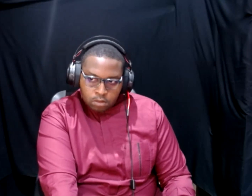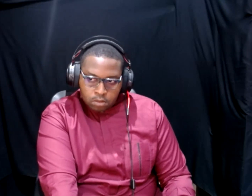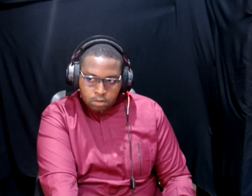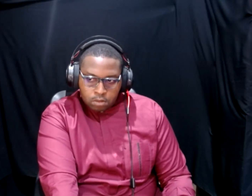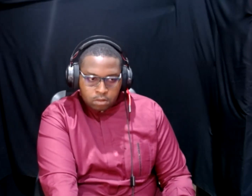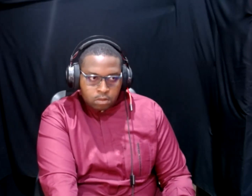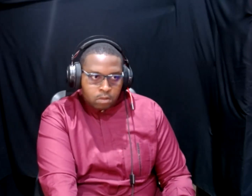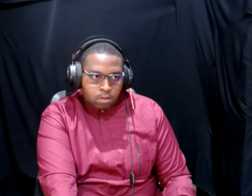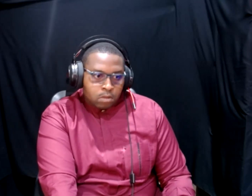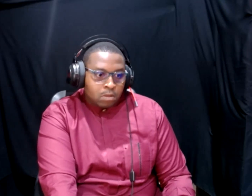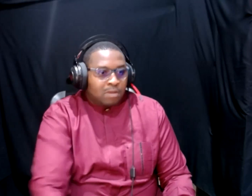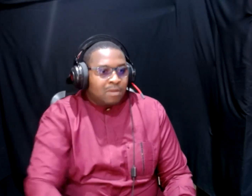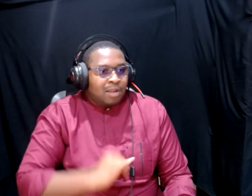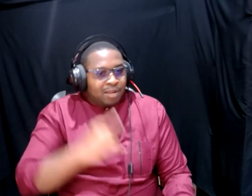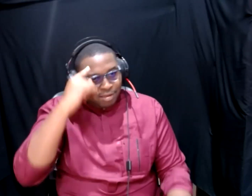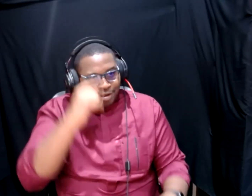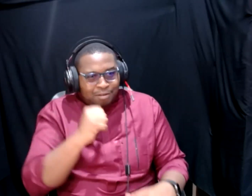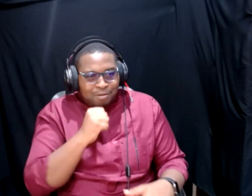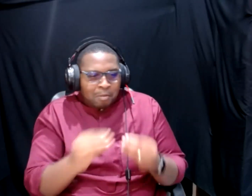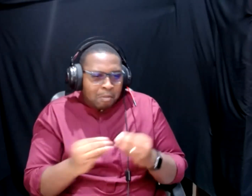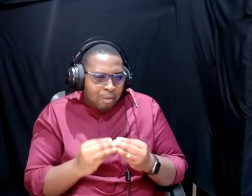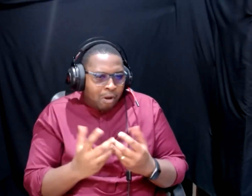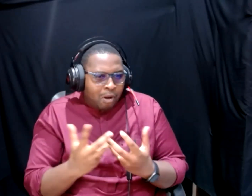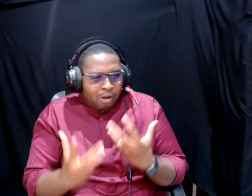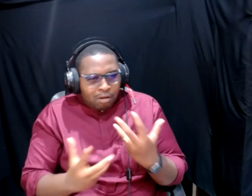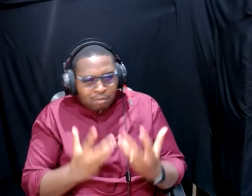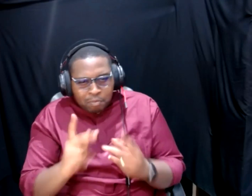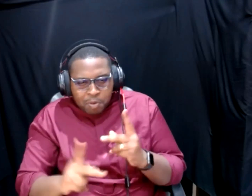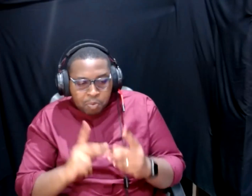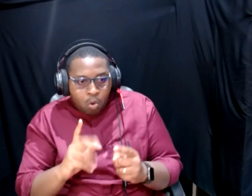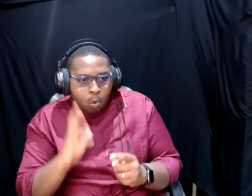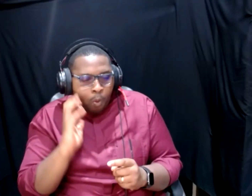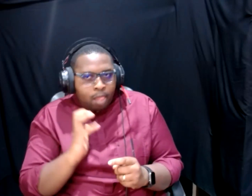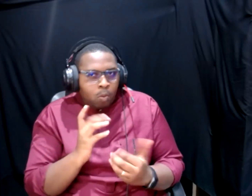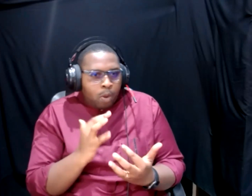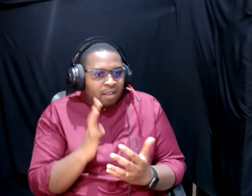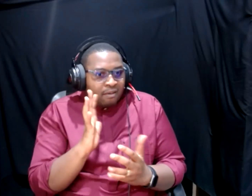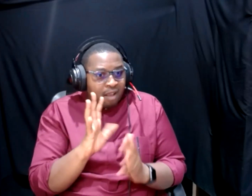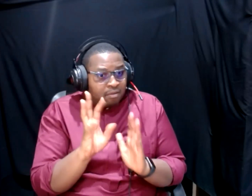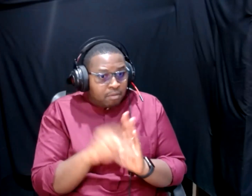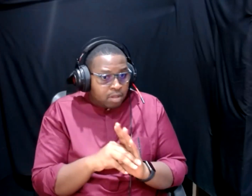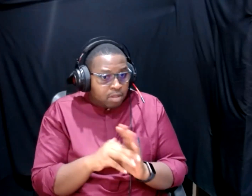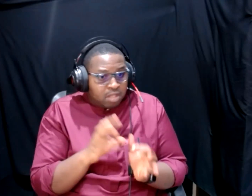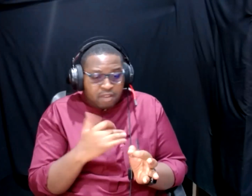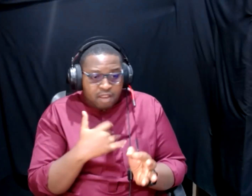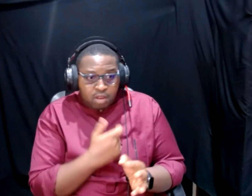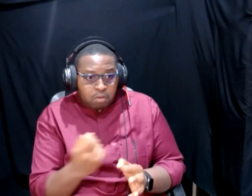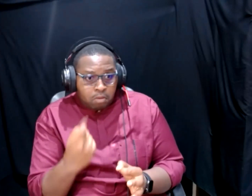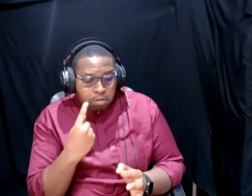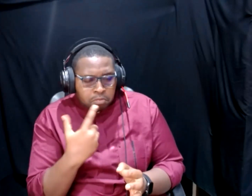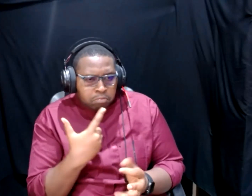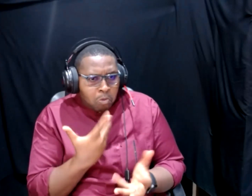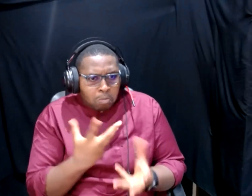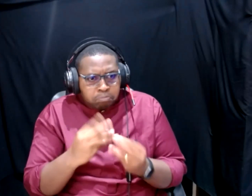Looks like we don't have a lot of additional participation, so we'll give it about 5 more minutes. If you have a question or a